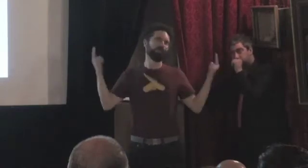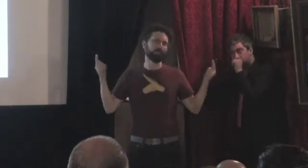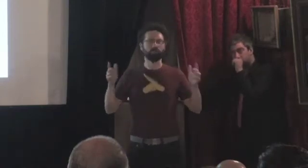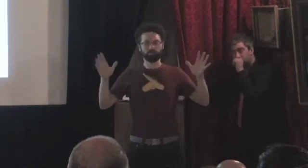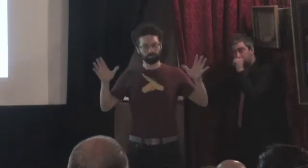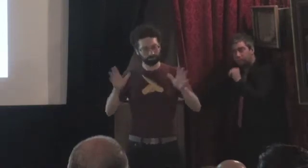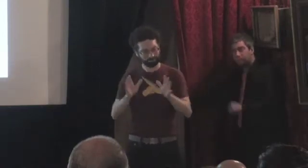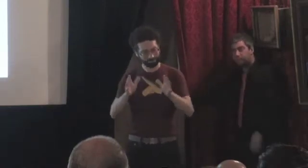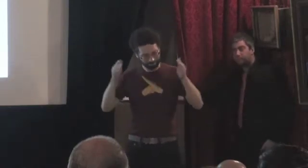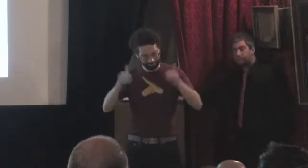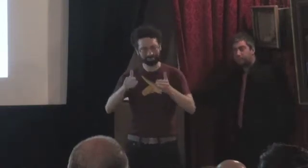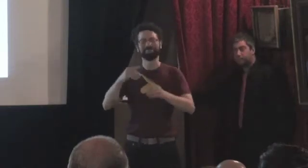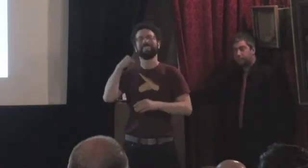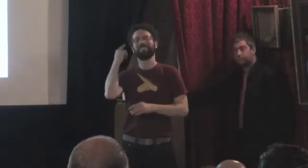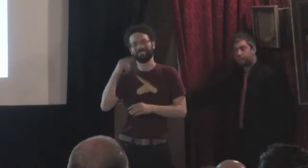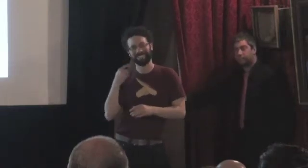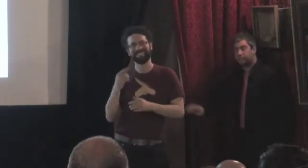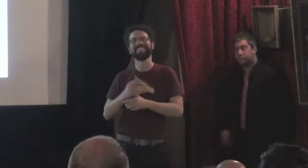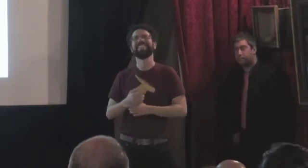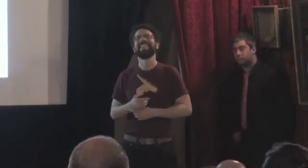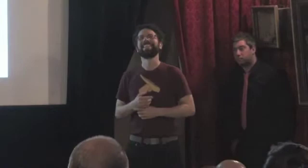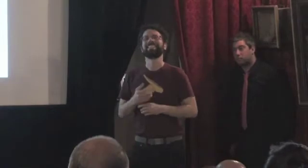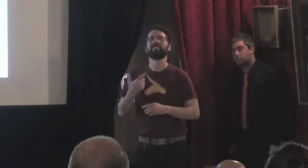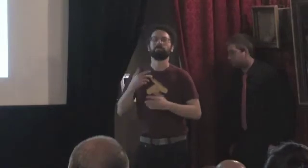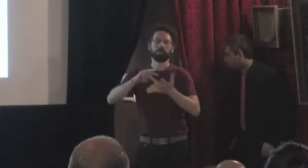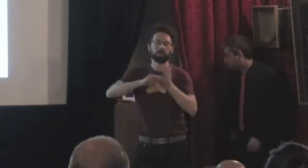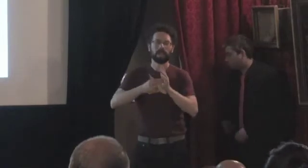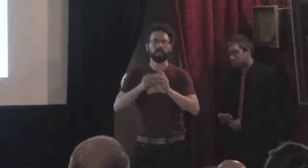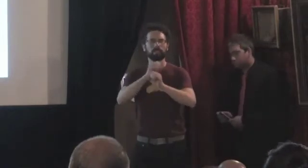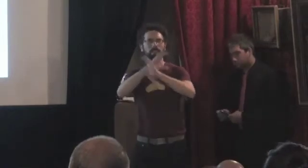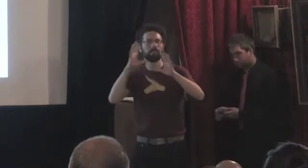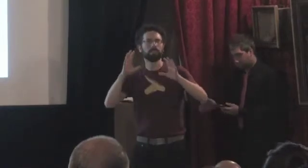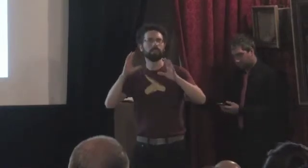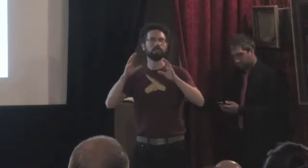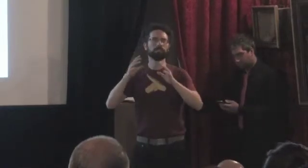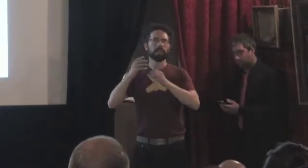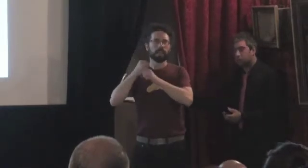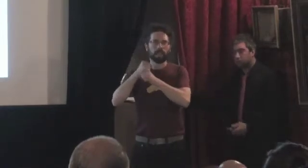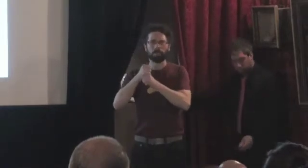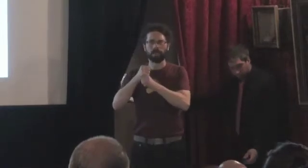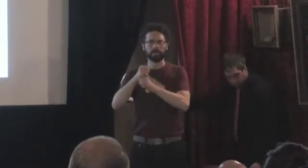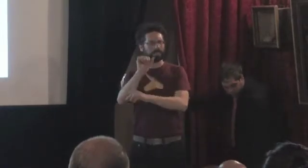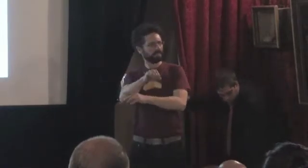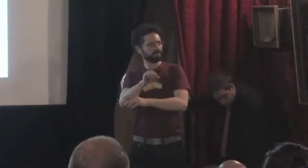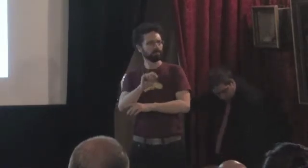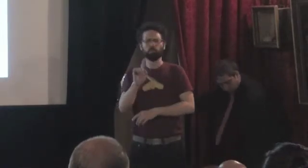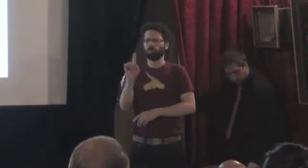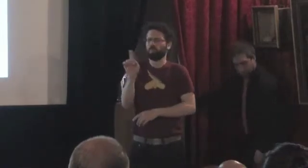but unfortunately it's too much and we've decided to focus on the London area. And our plan is to campaign,